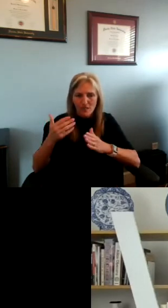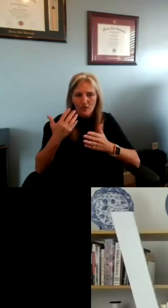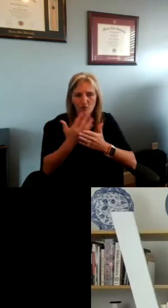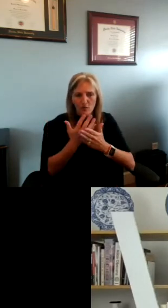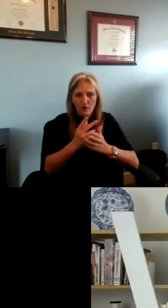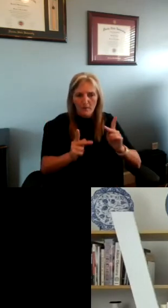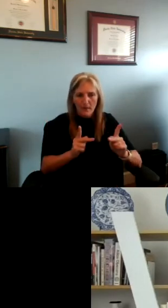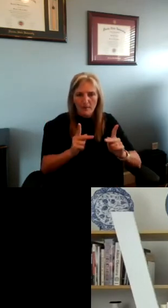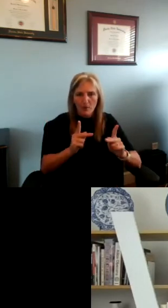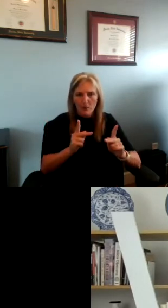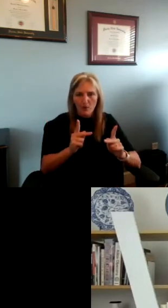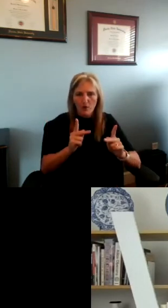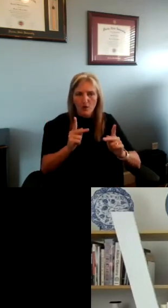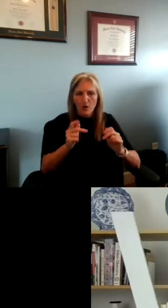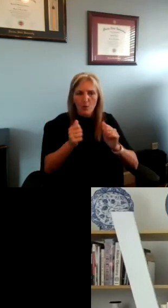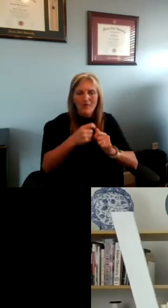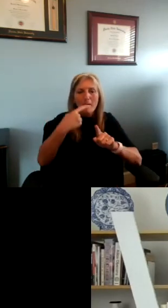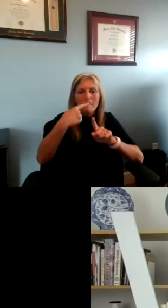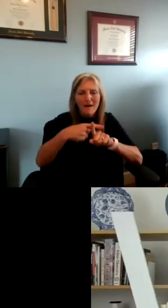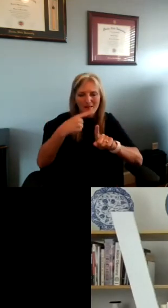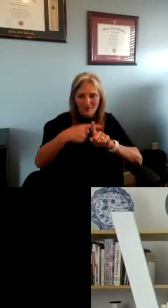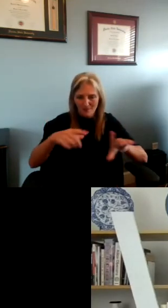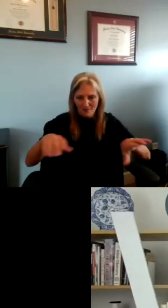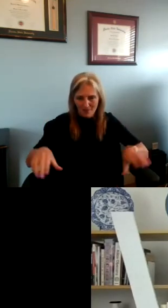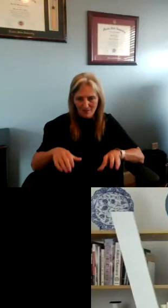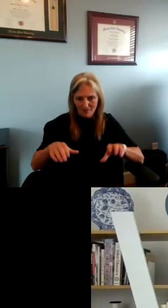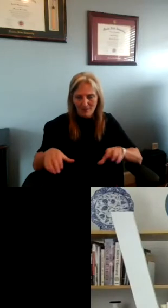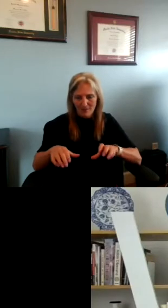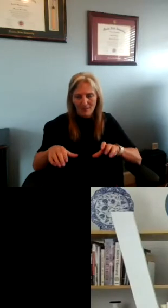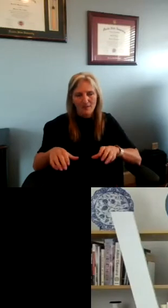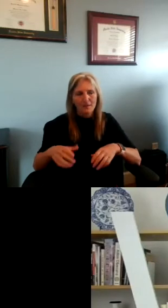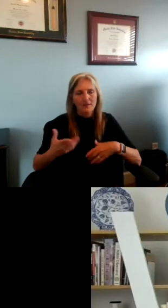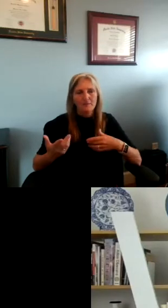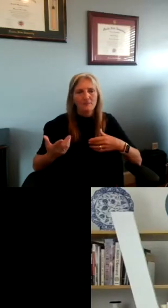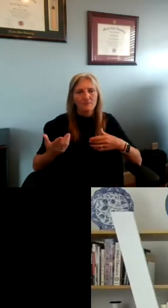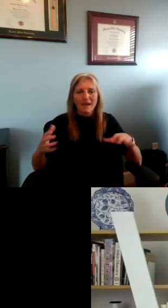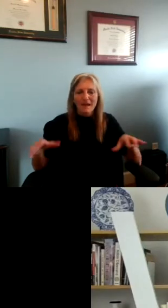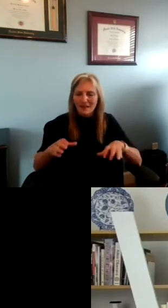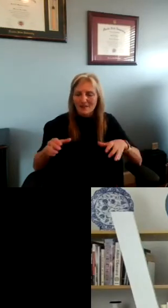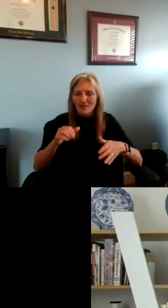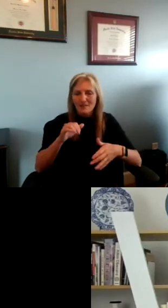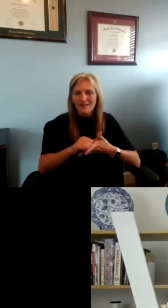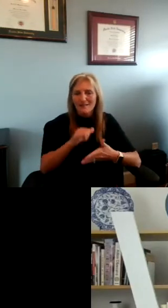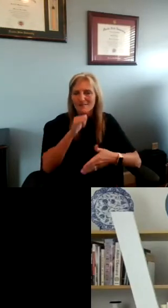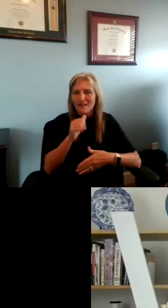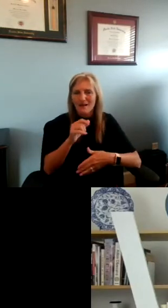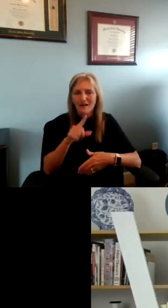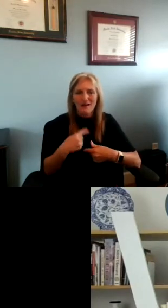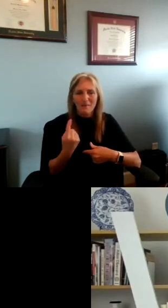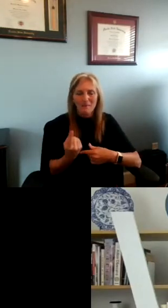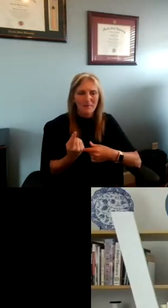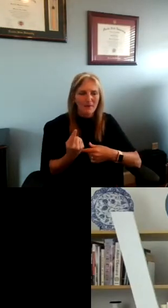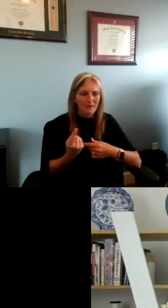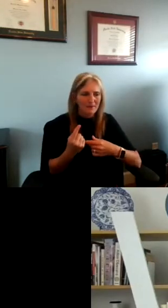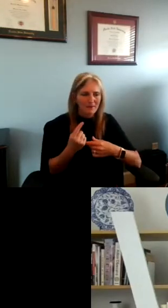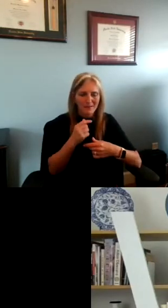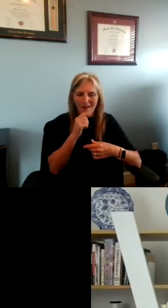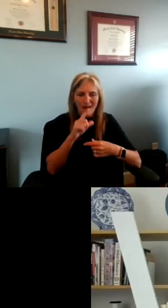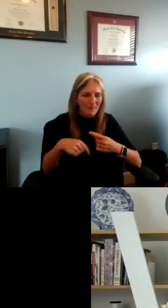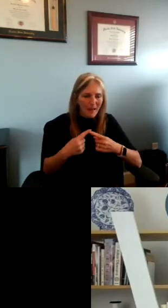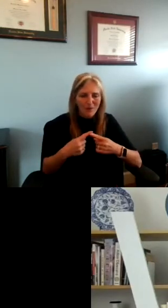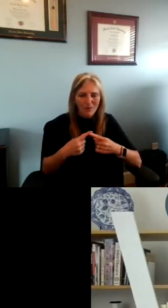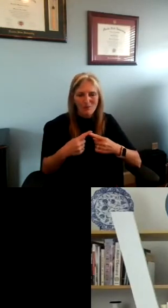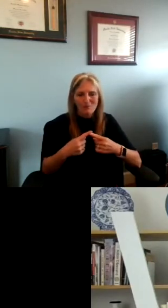people around positive activity. Activity that was not about territory or